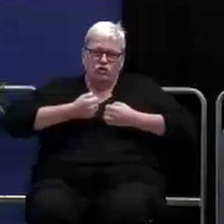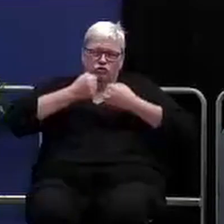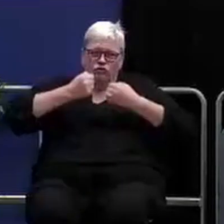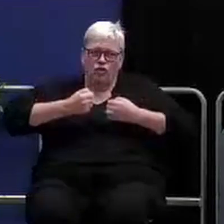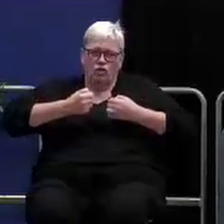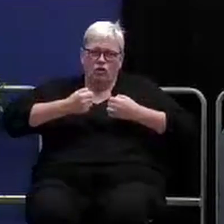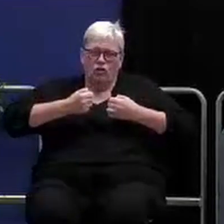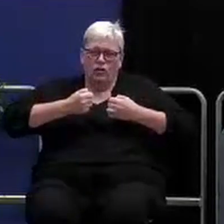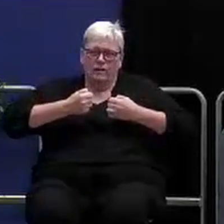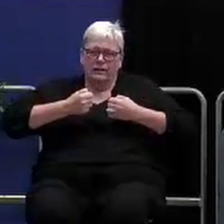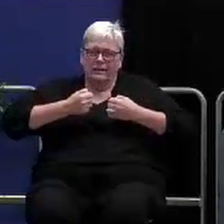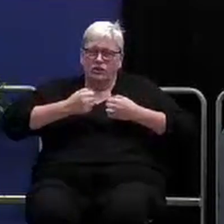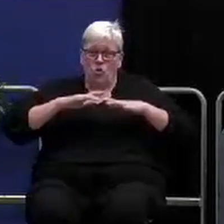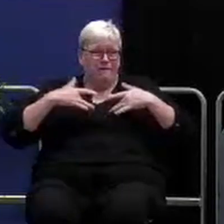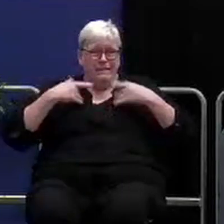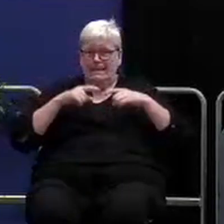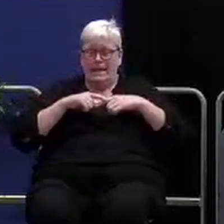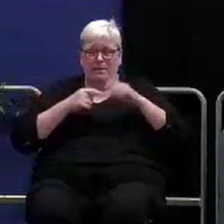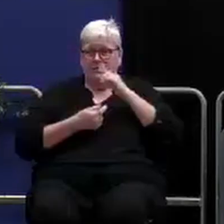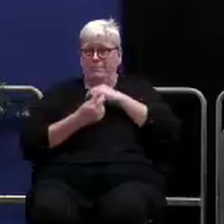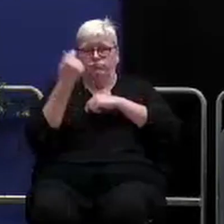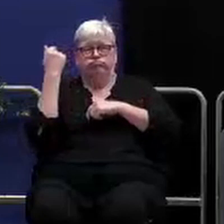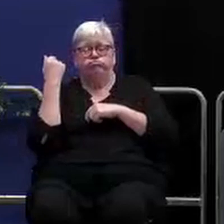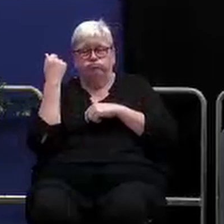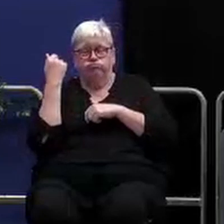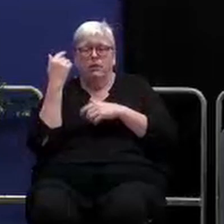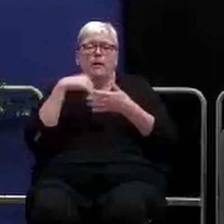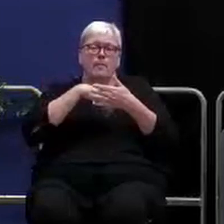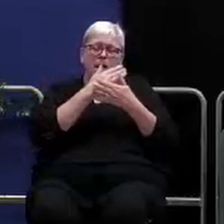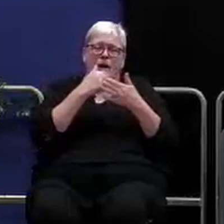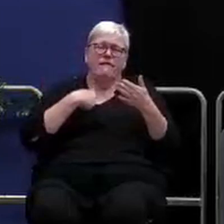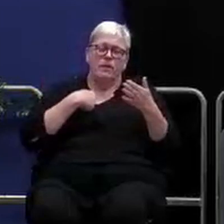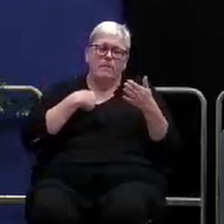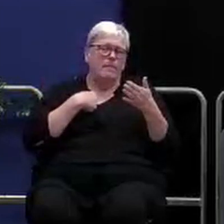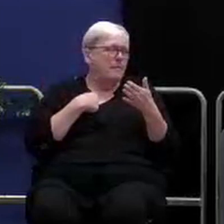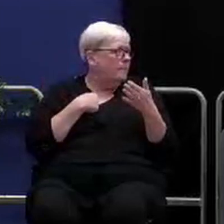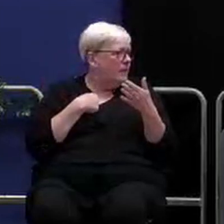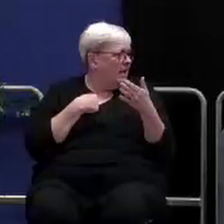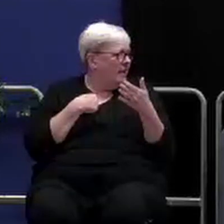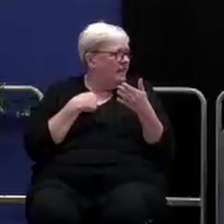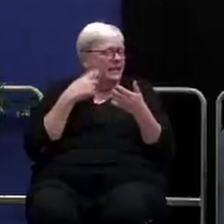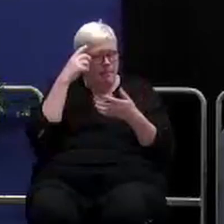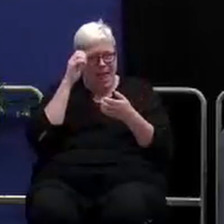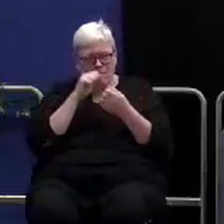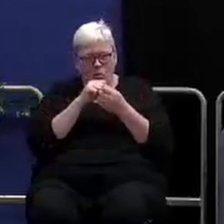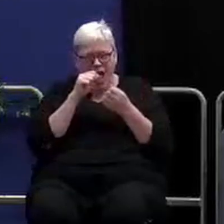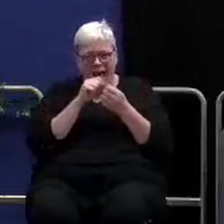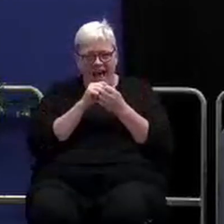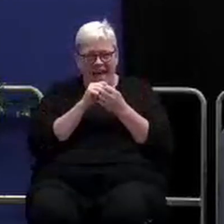feels the same as you did. But I think part of my novel, no, I keep calling it a novel, my